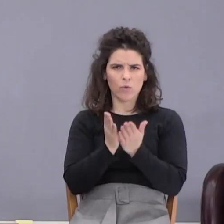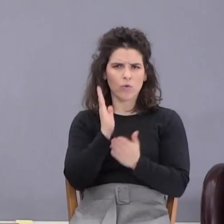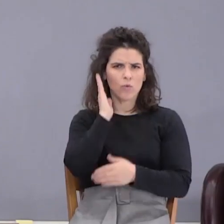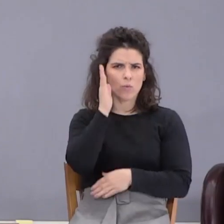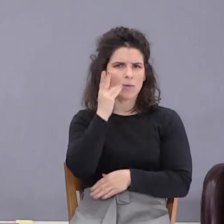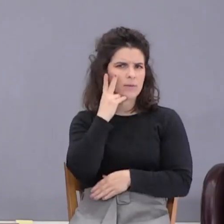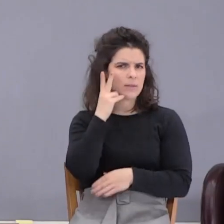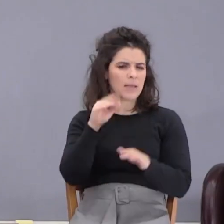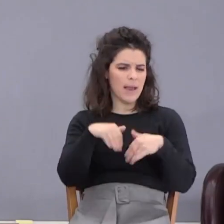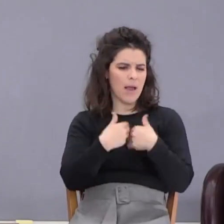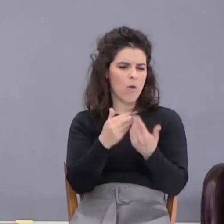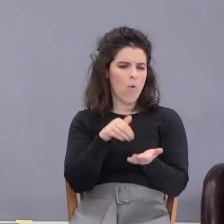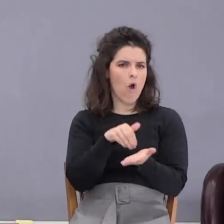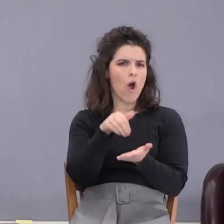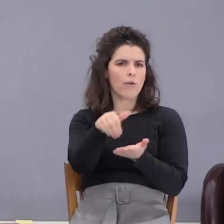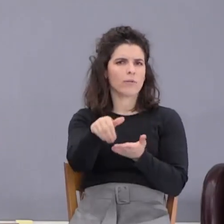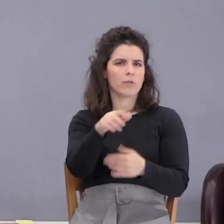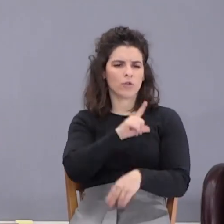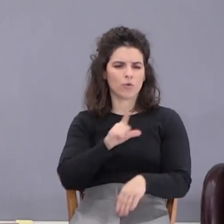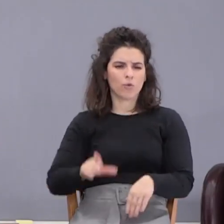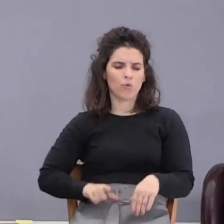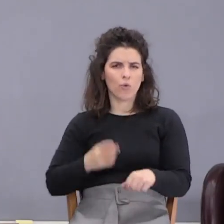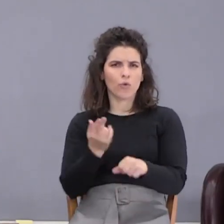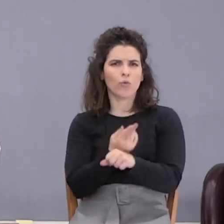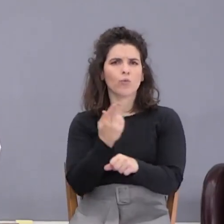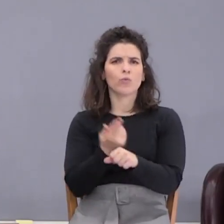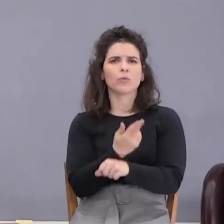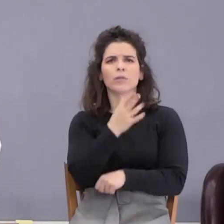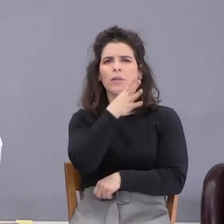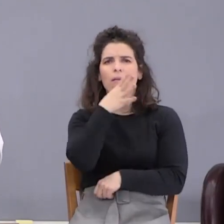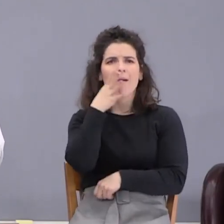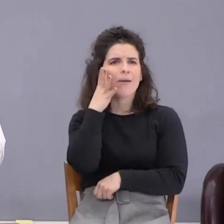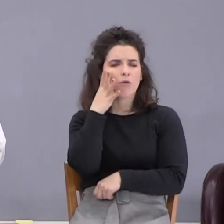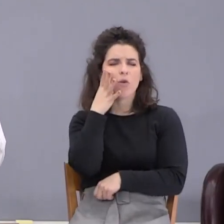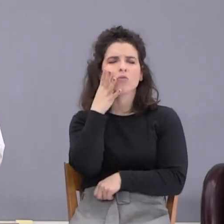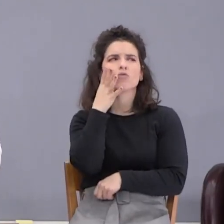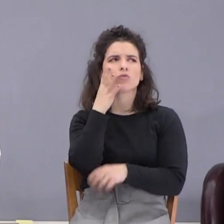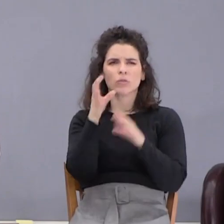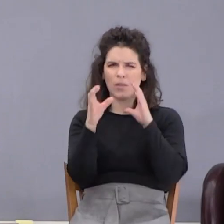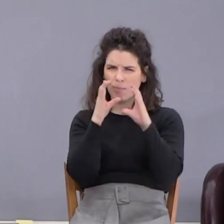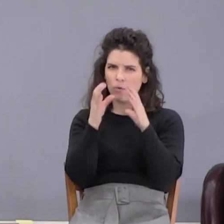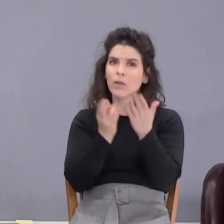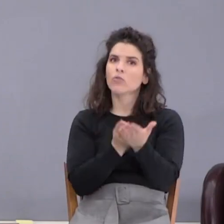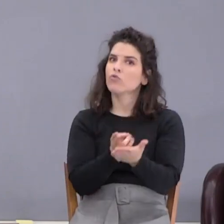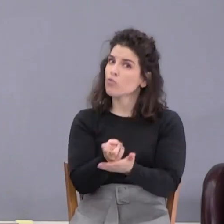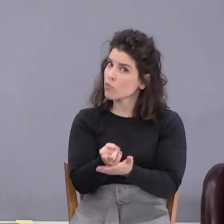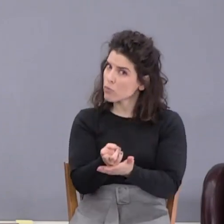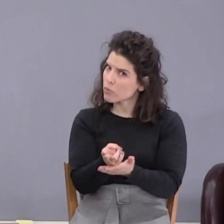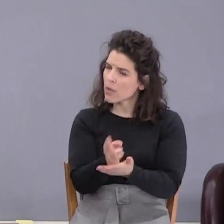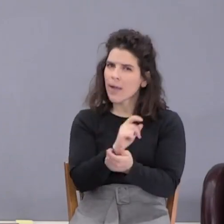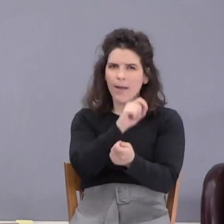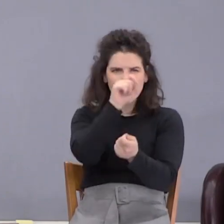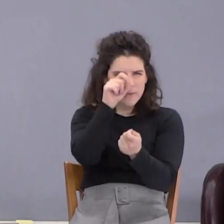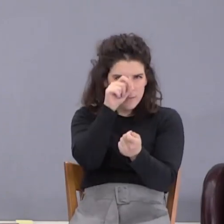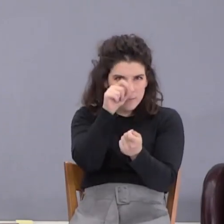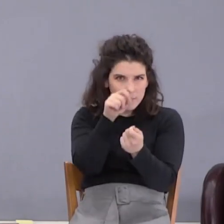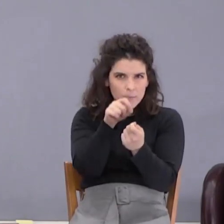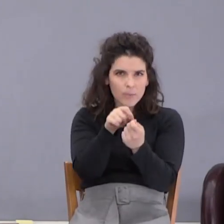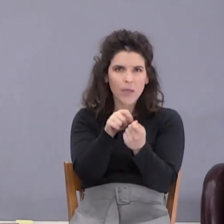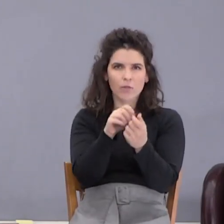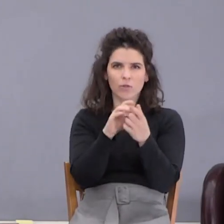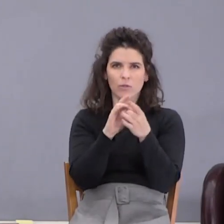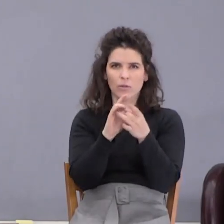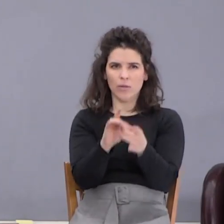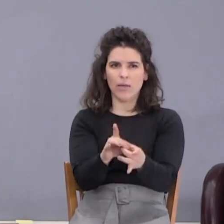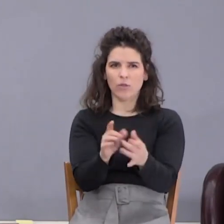often the Lord uses agriculture to communicate truth, especially in relationship